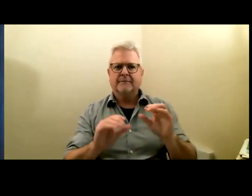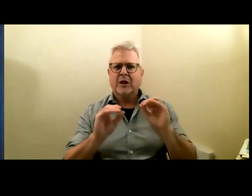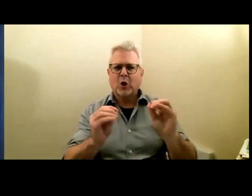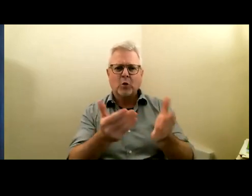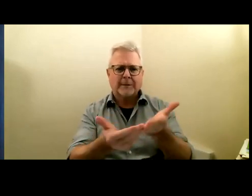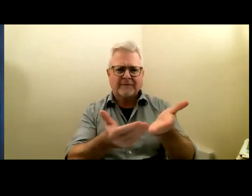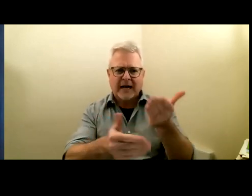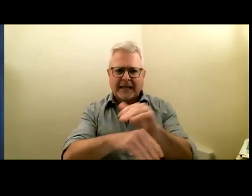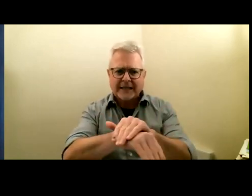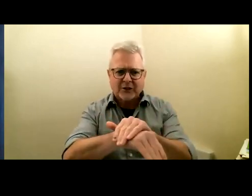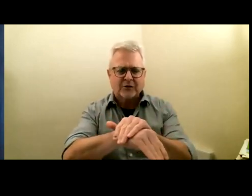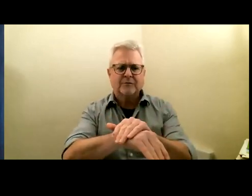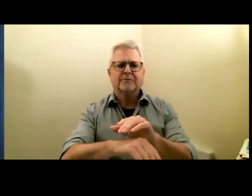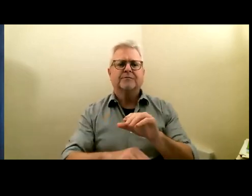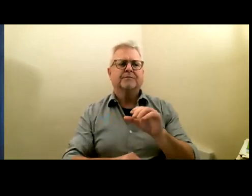were all English-based.